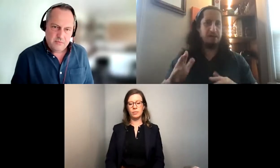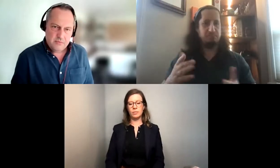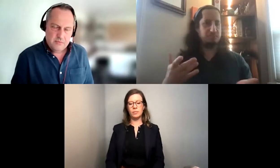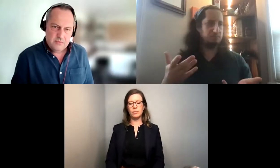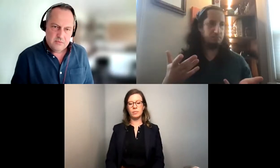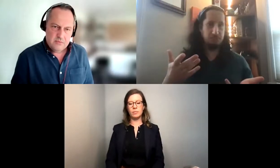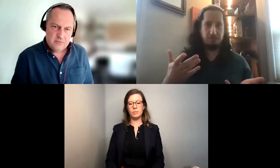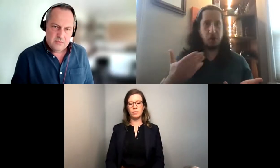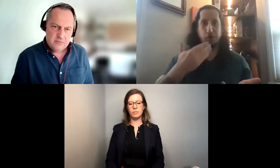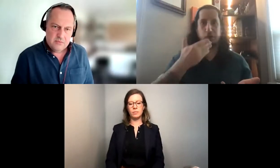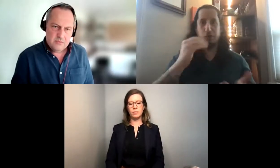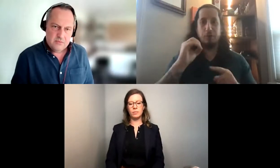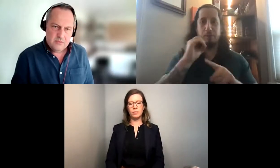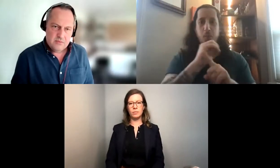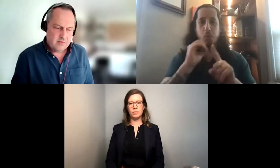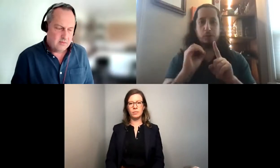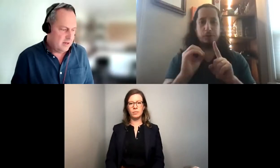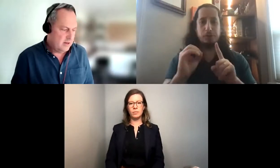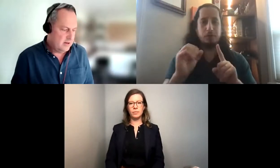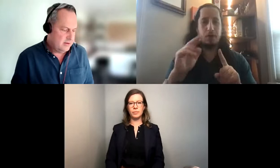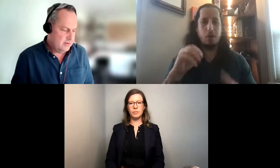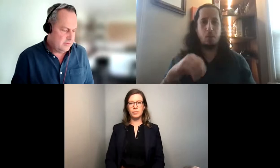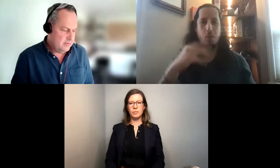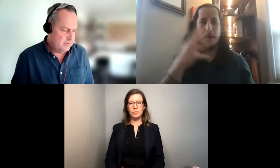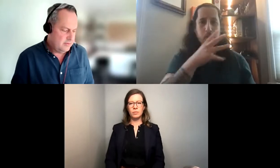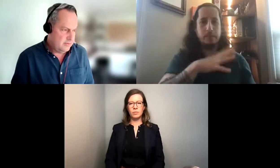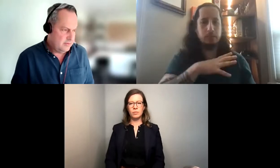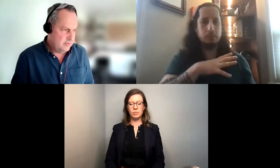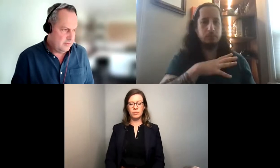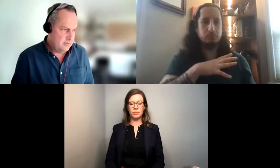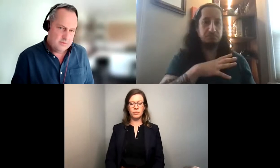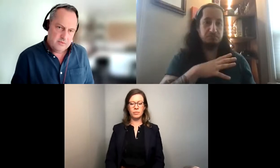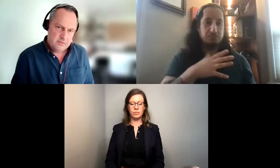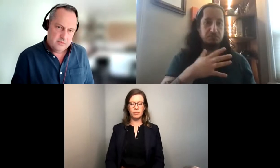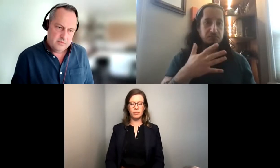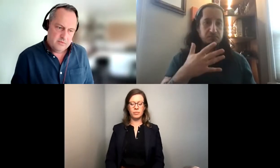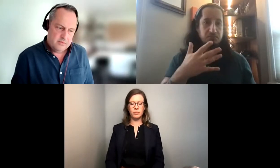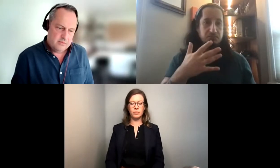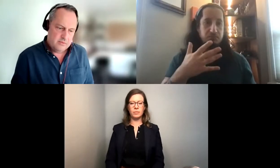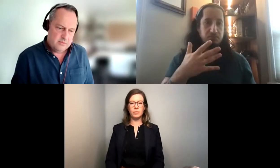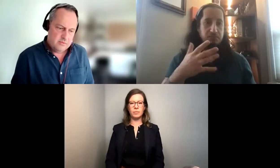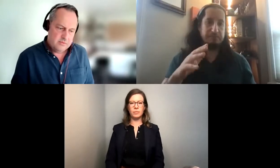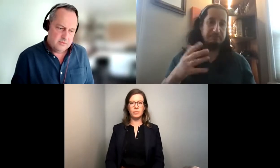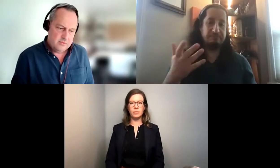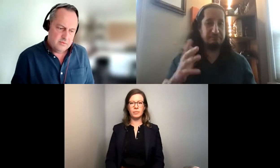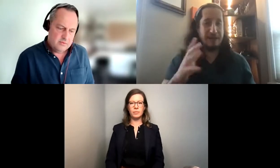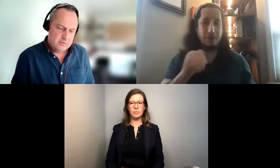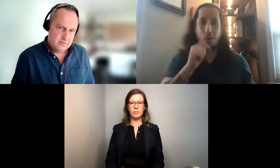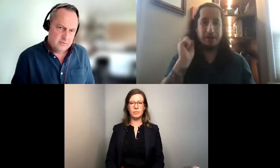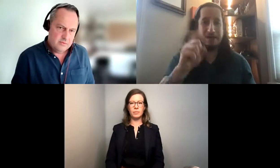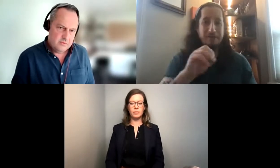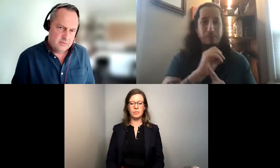was something that you were just doing. And I bet that there's a good portion of white women.